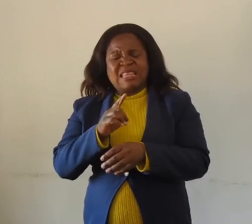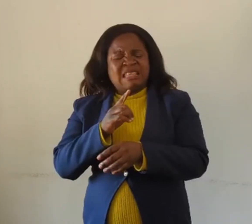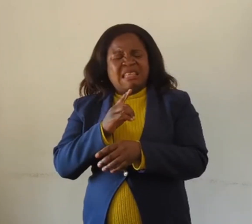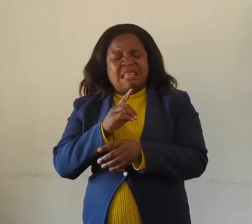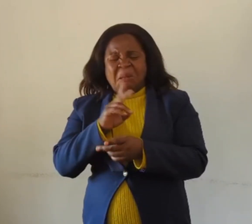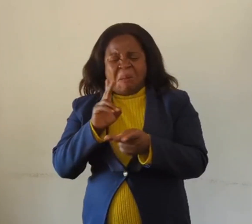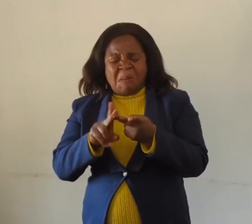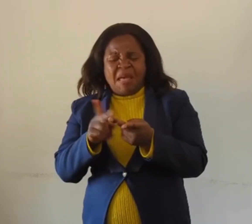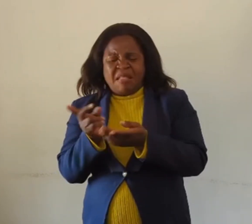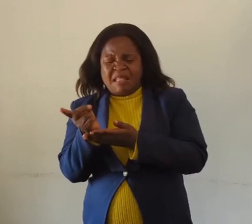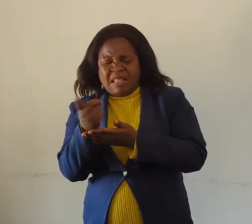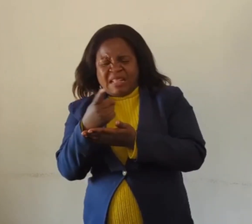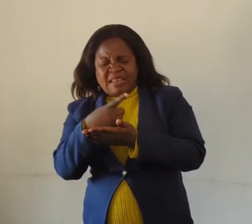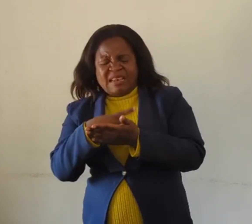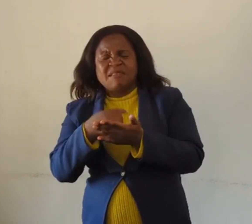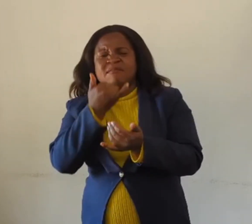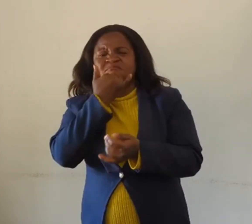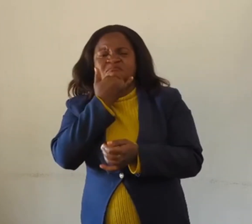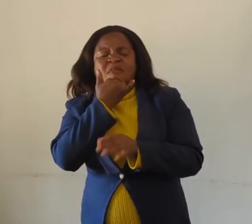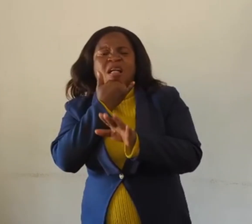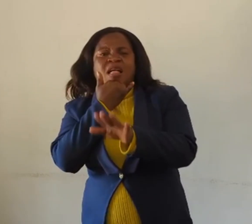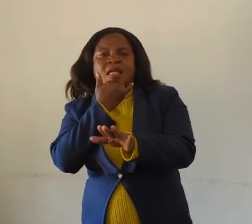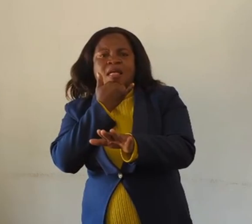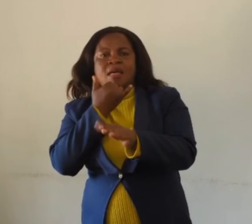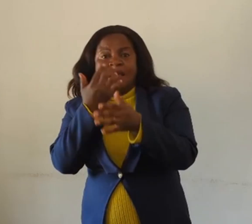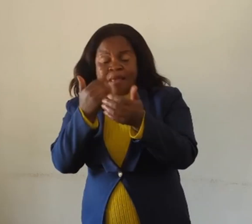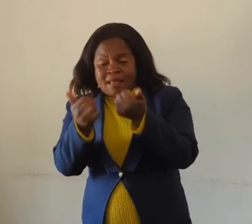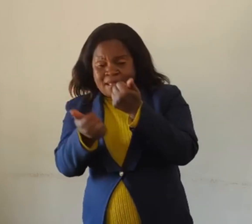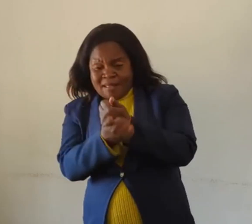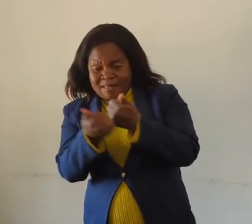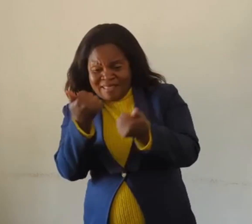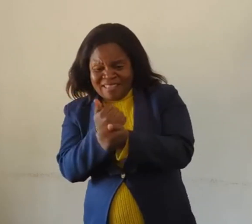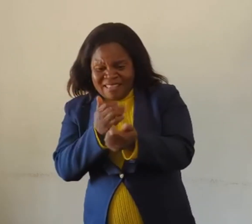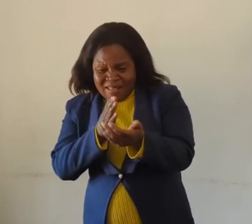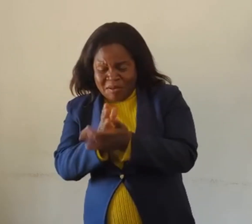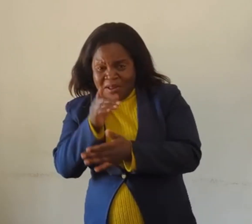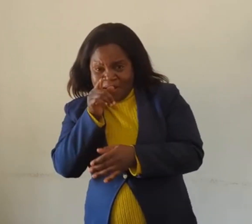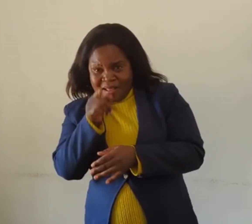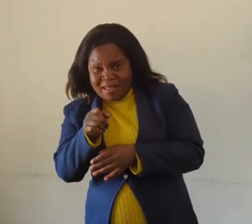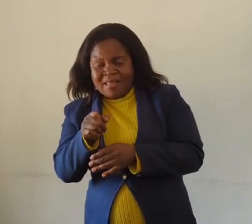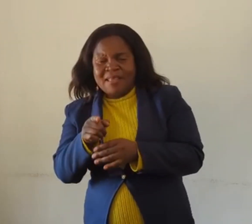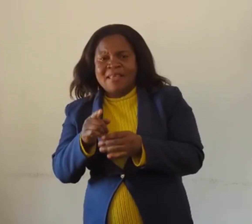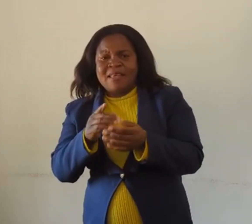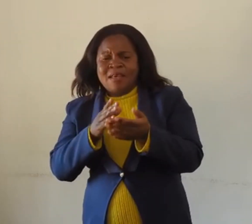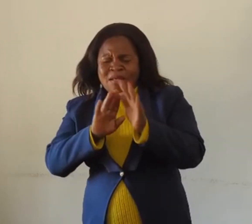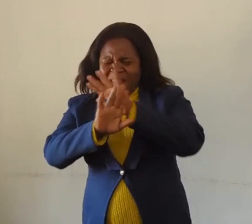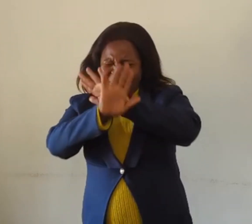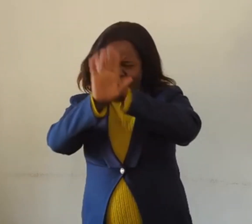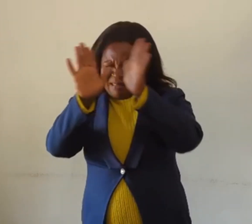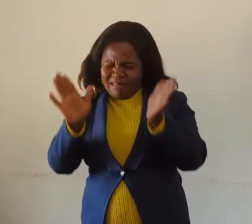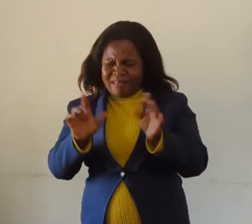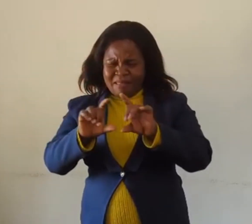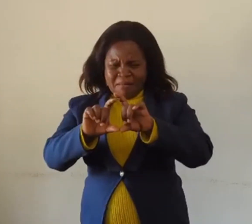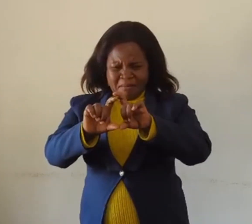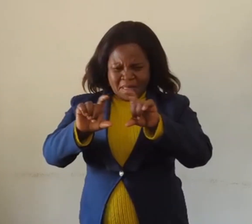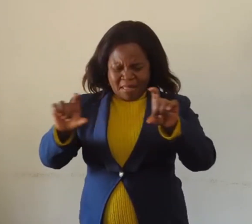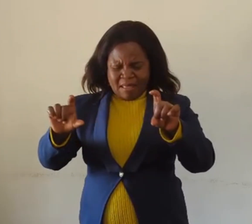mistake. The amendment corrects this by properly labeling the last paragraph as